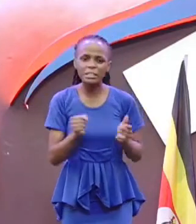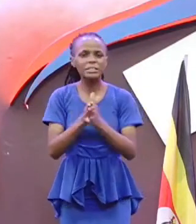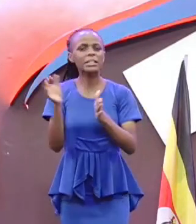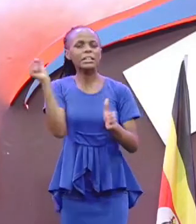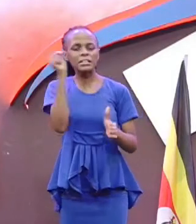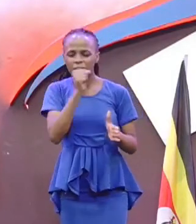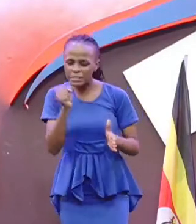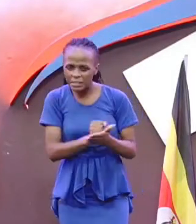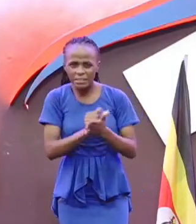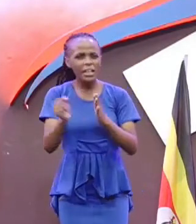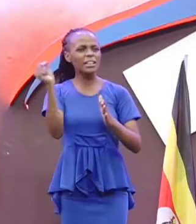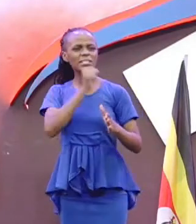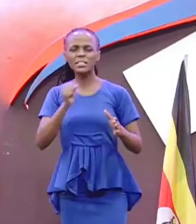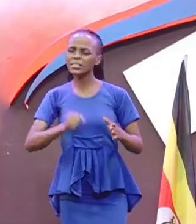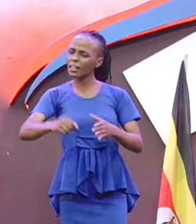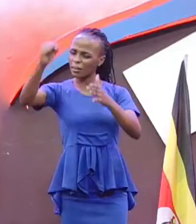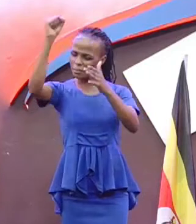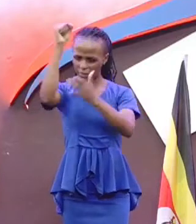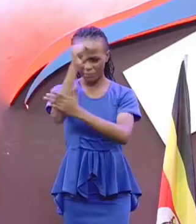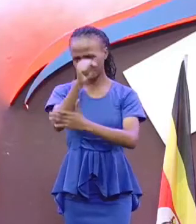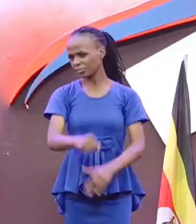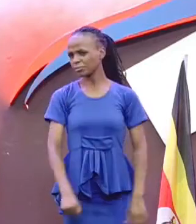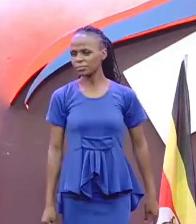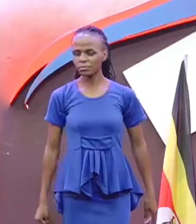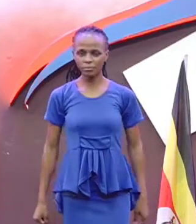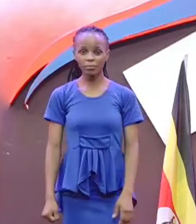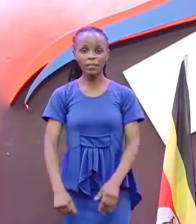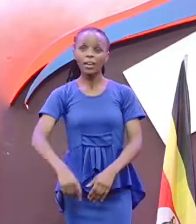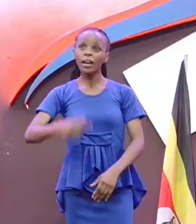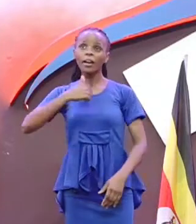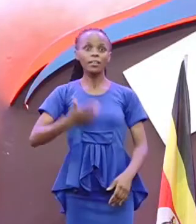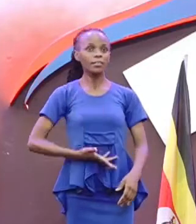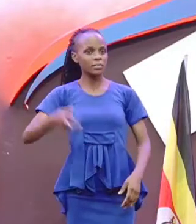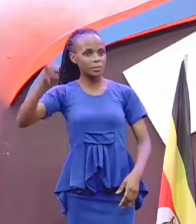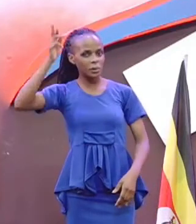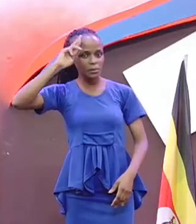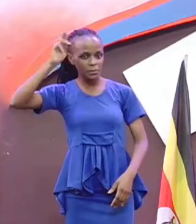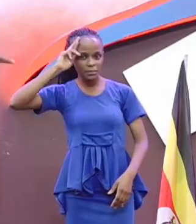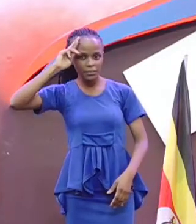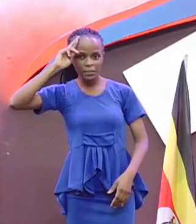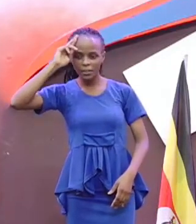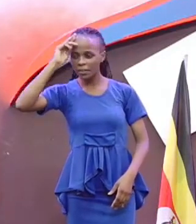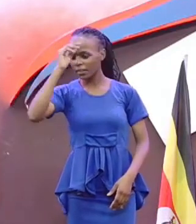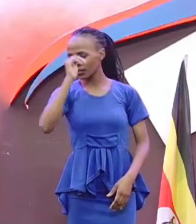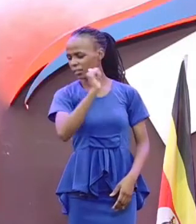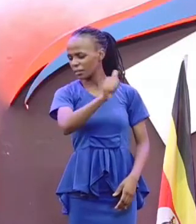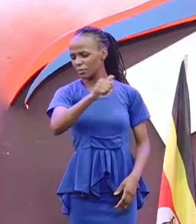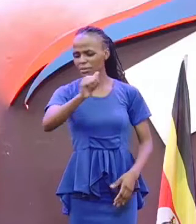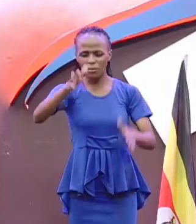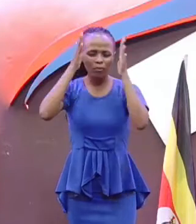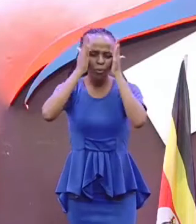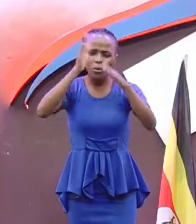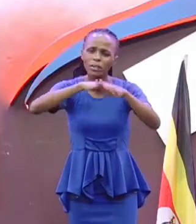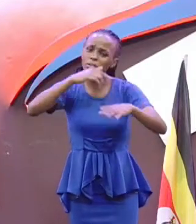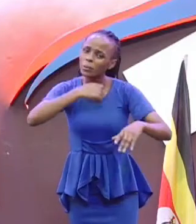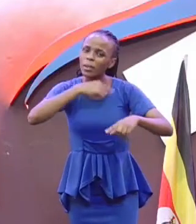said with the forefather of their forefathers. I have remembered. They are not